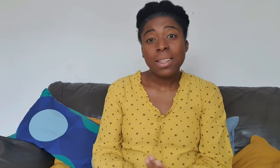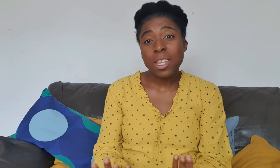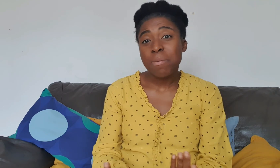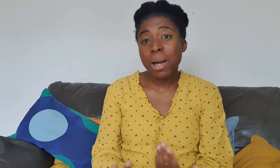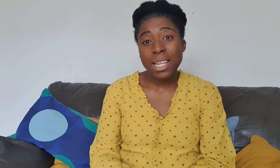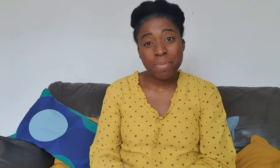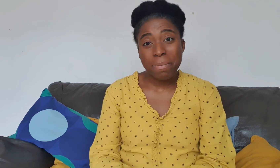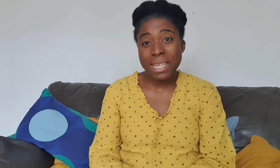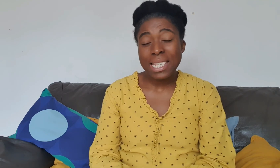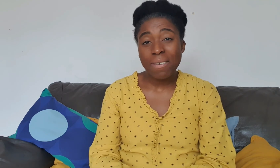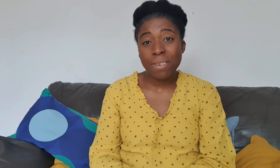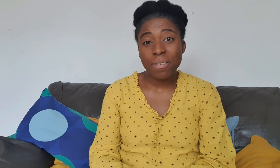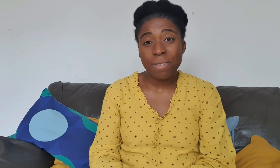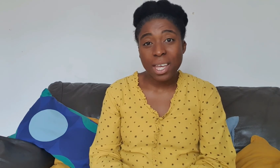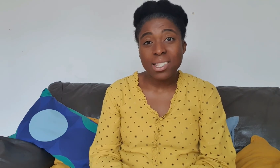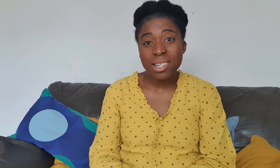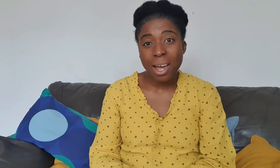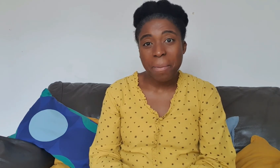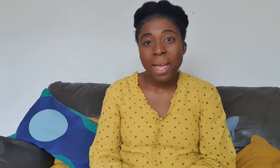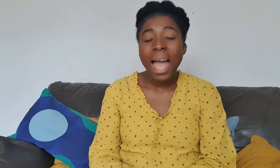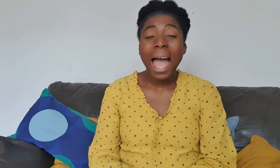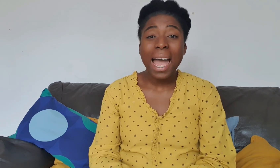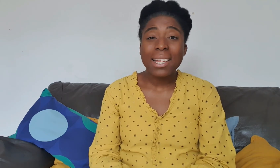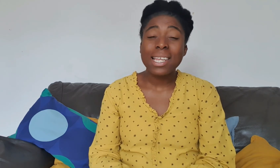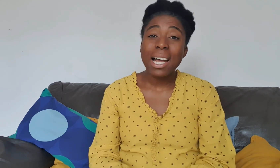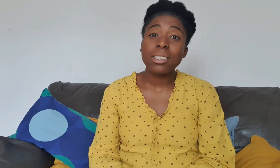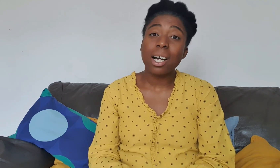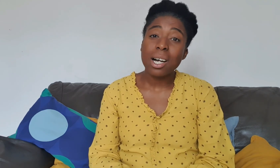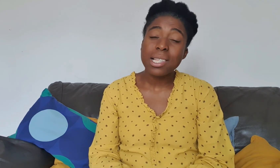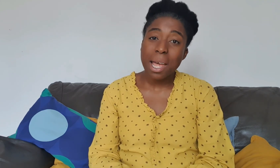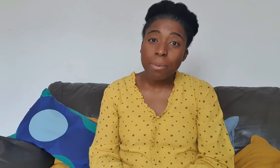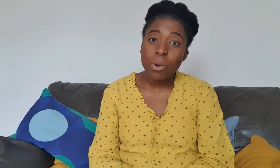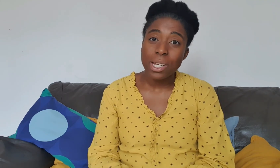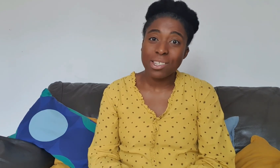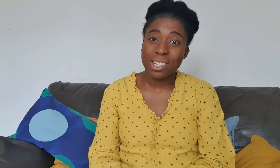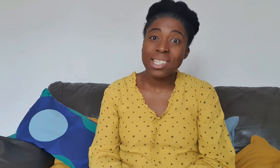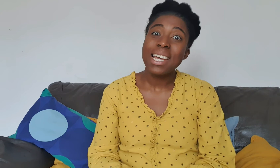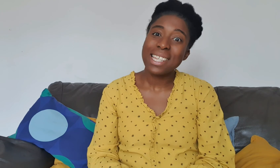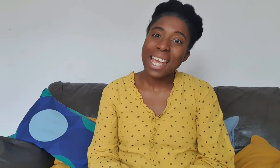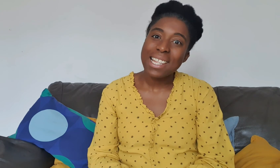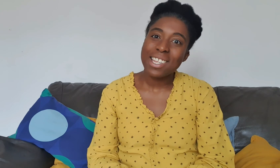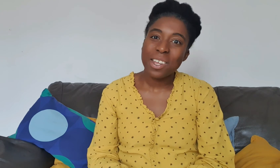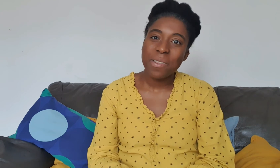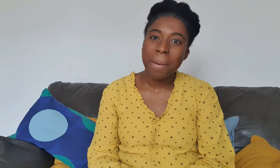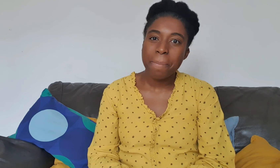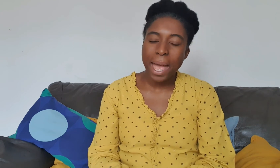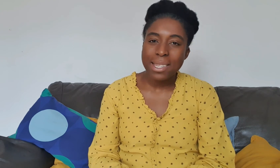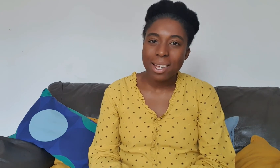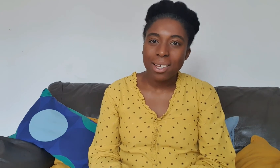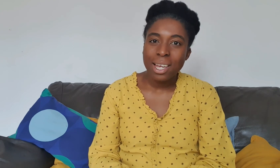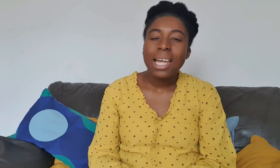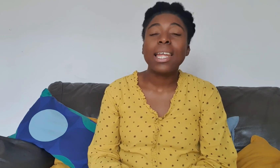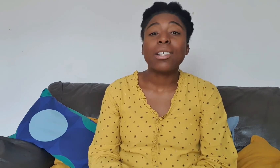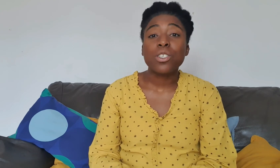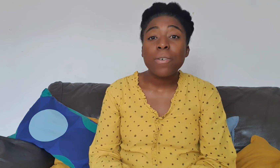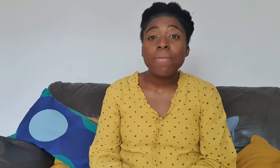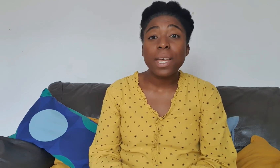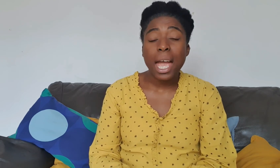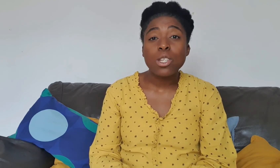you might be meeting for the first time, and how to ask them questions to get to know them better. Now, don't forget to